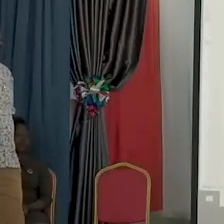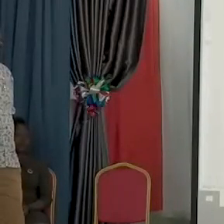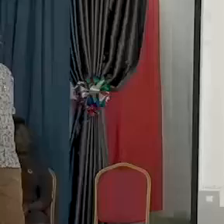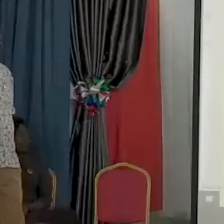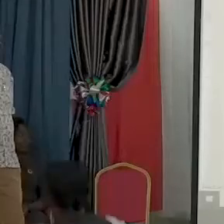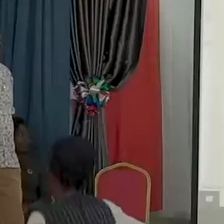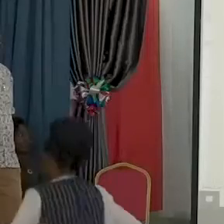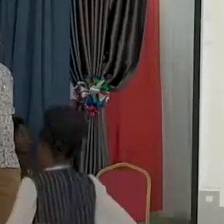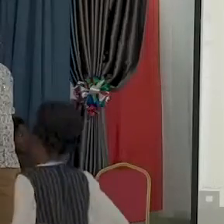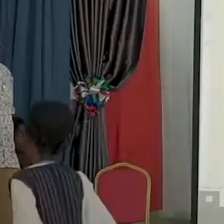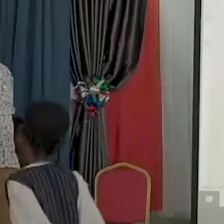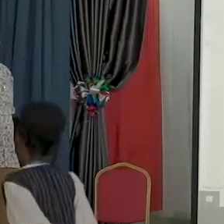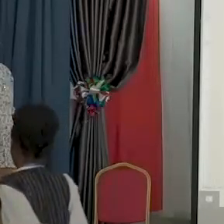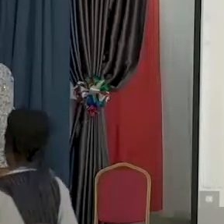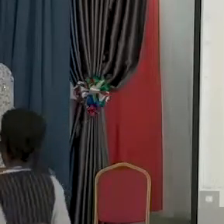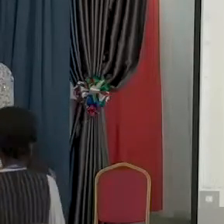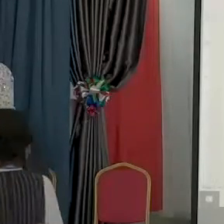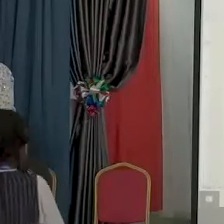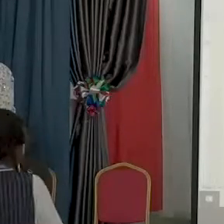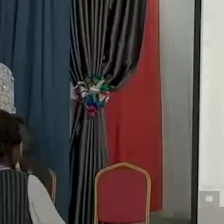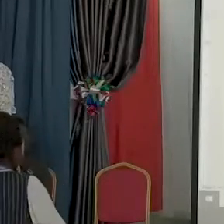Come here.